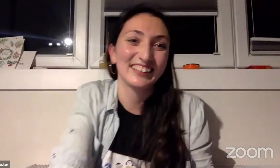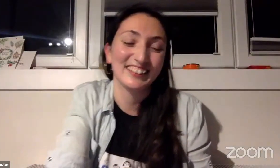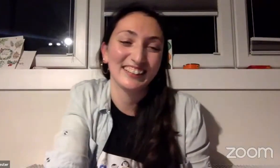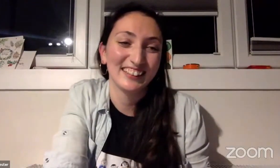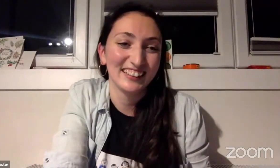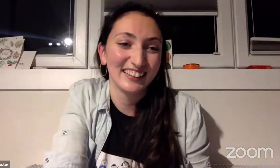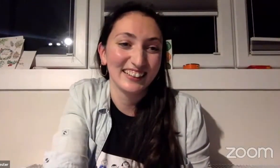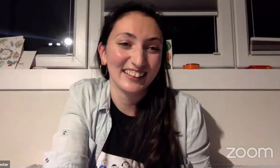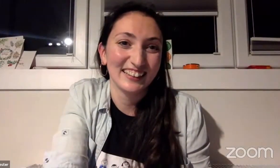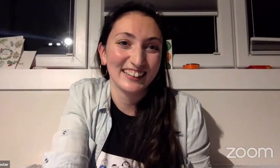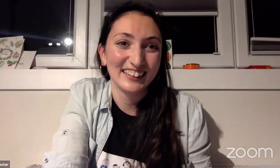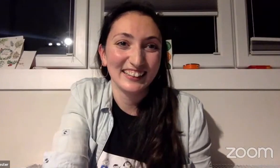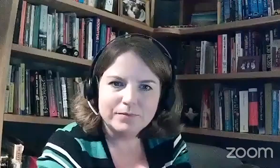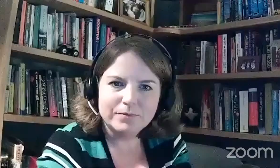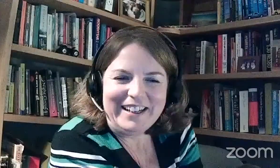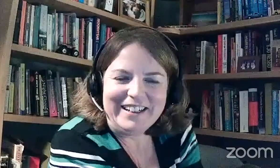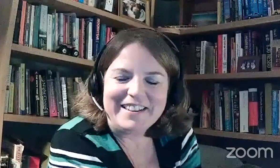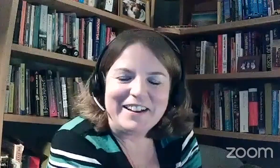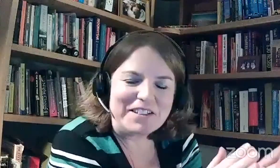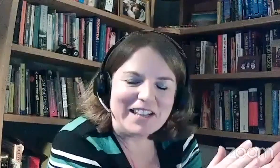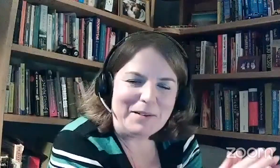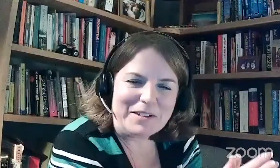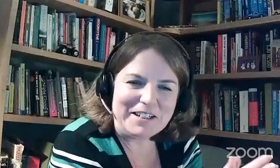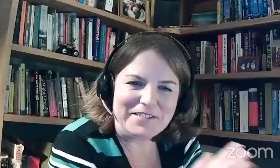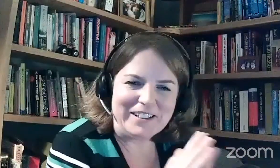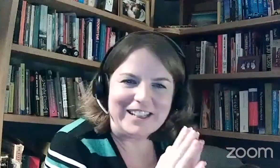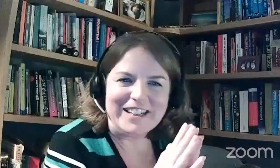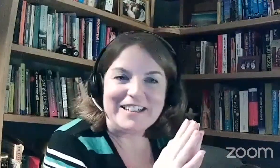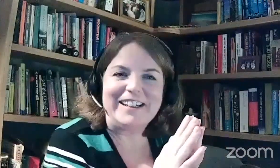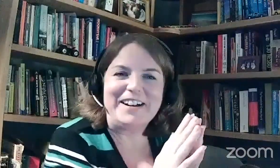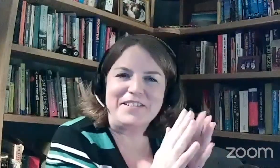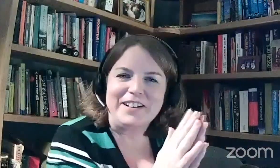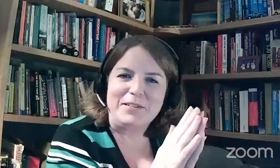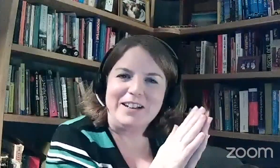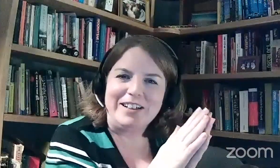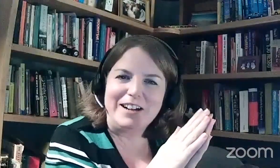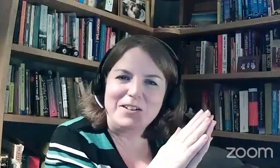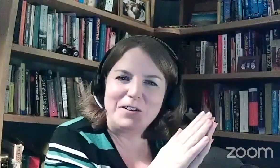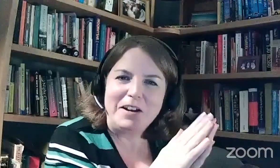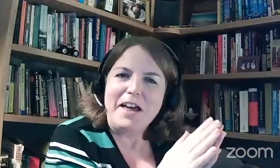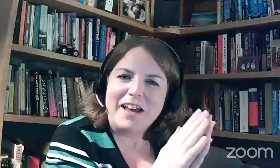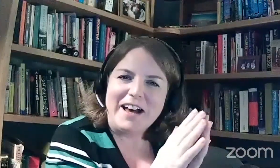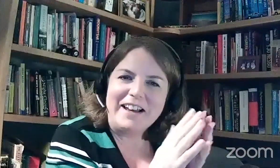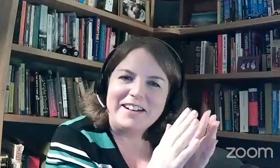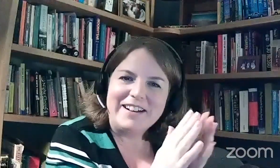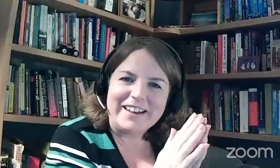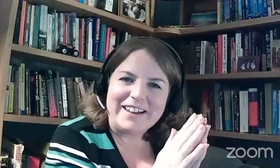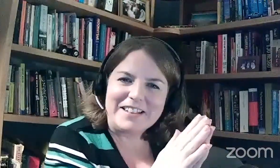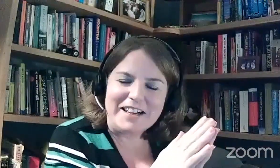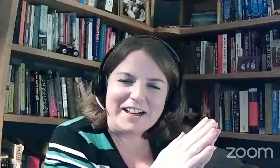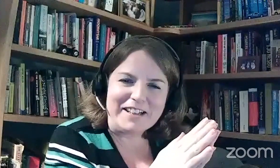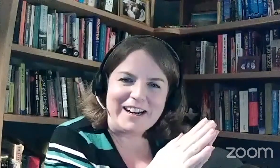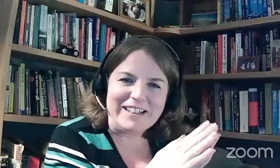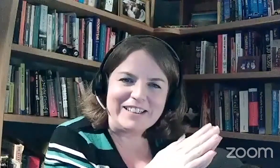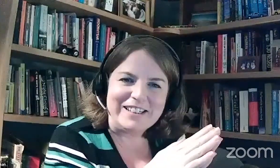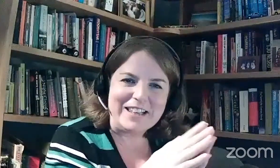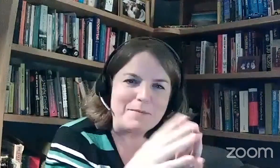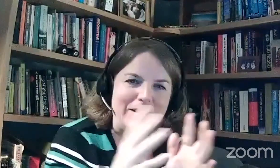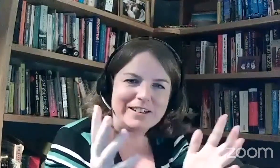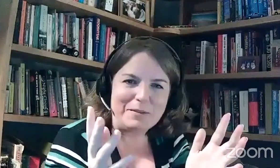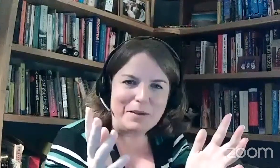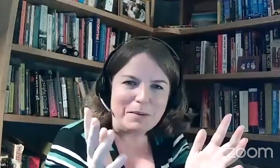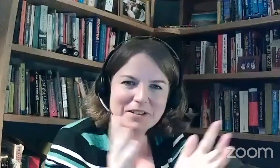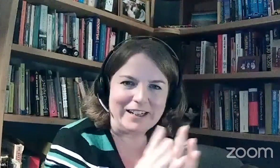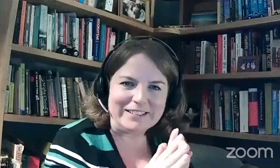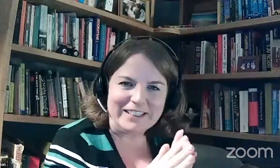you. Thank you, Evie. Thank you, Micaela. That was absolutely fantastic. I feel like we learned a lot. Nick has changed his